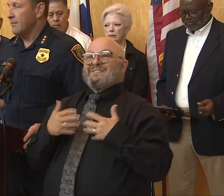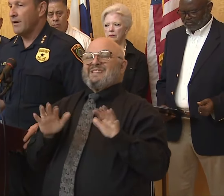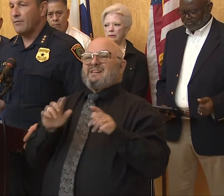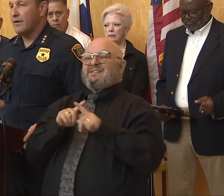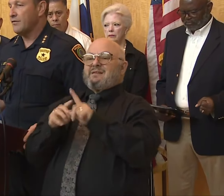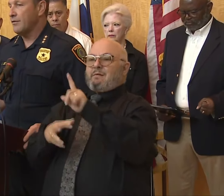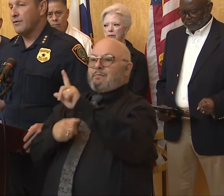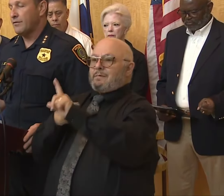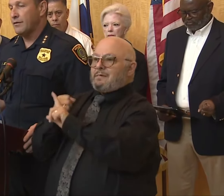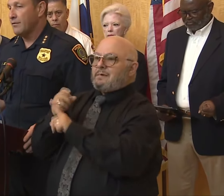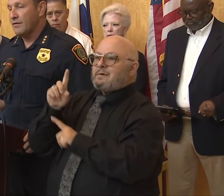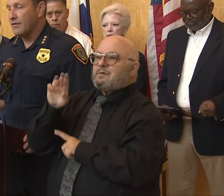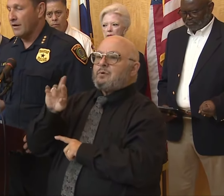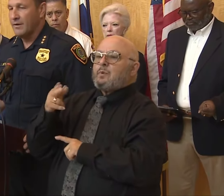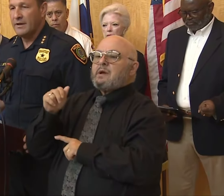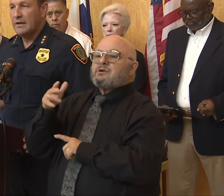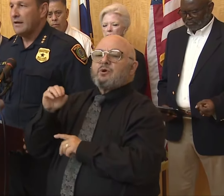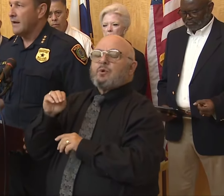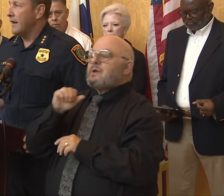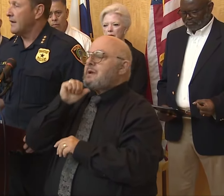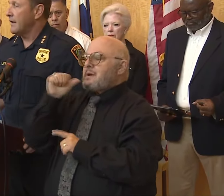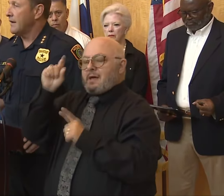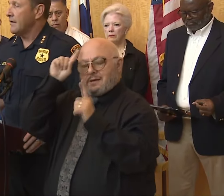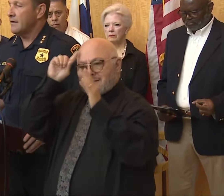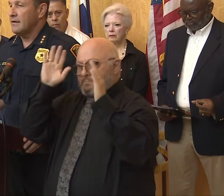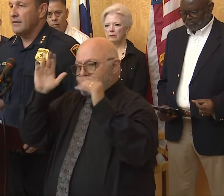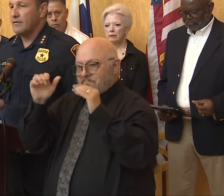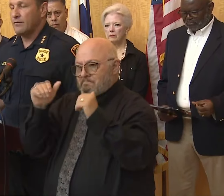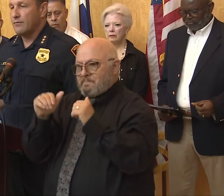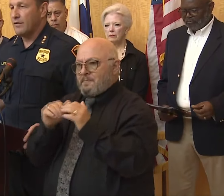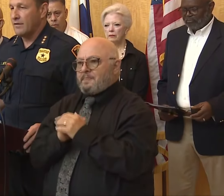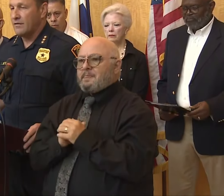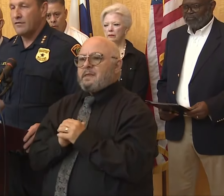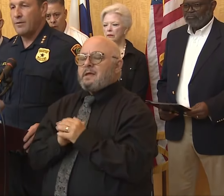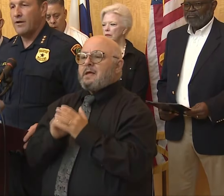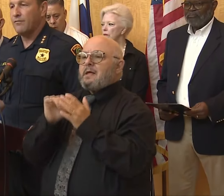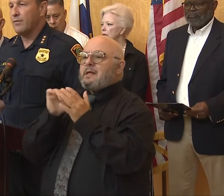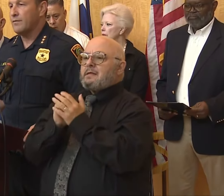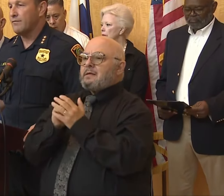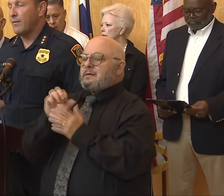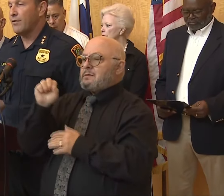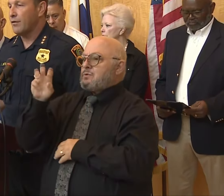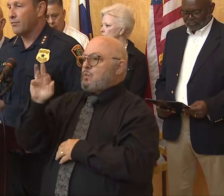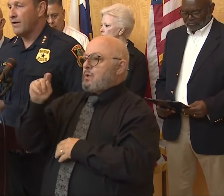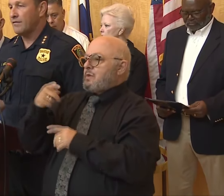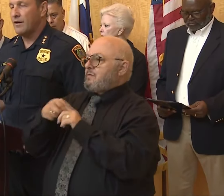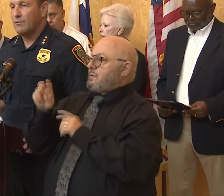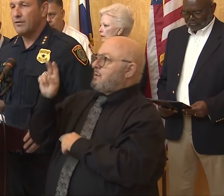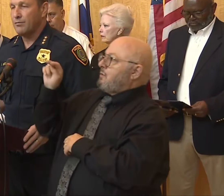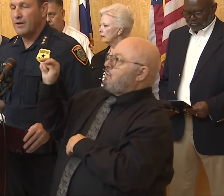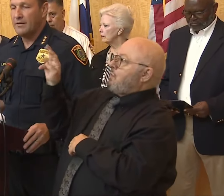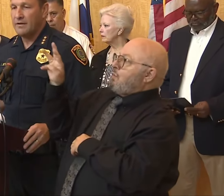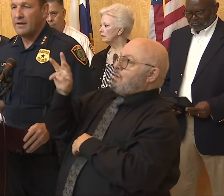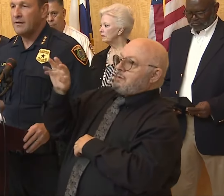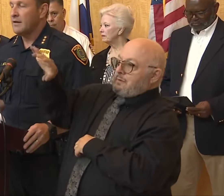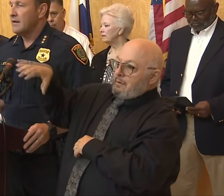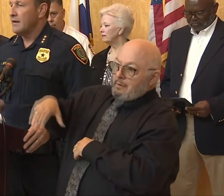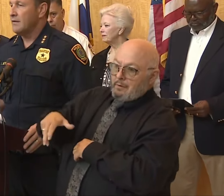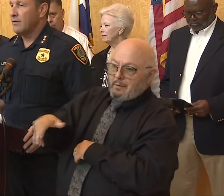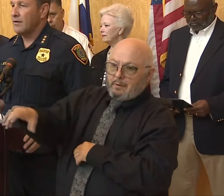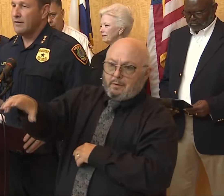get hit by derecho, which no one saw coming. And it just does, cuts a swath from our northwest all the way through